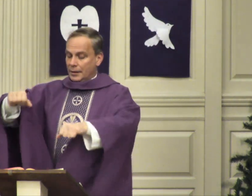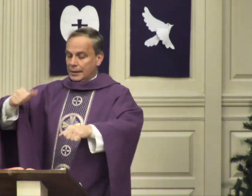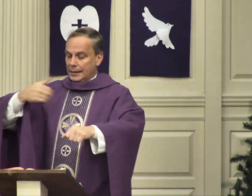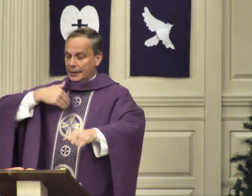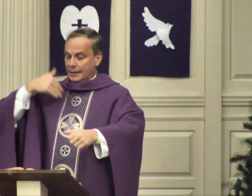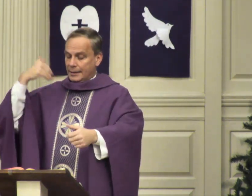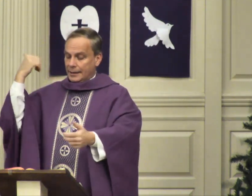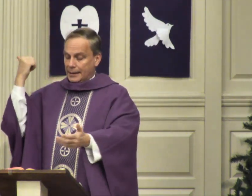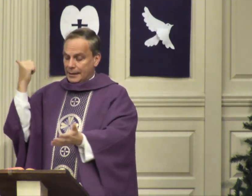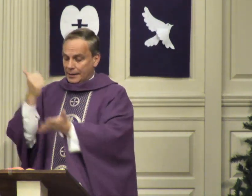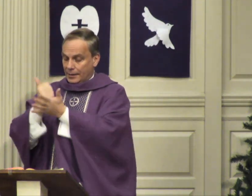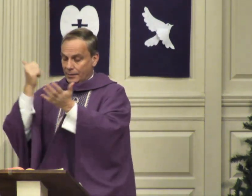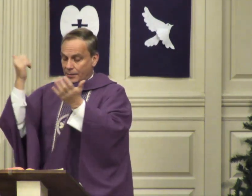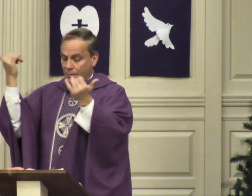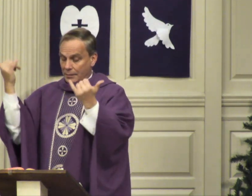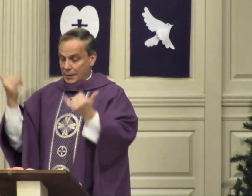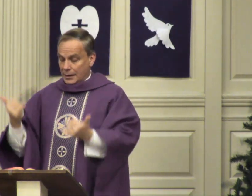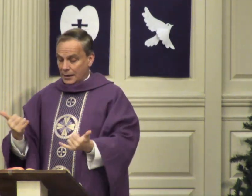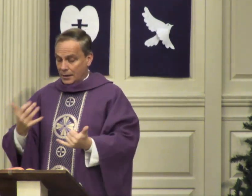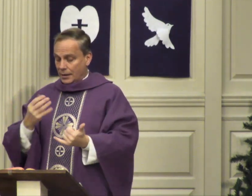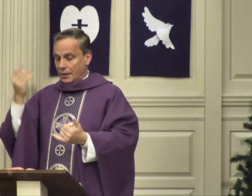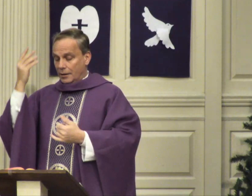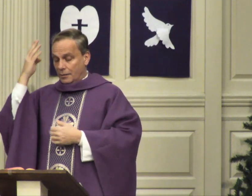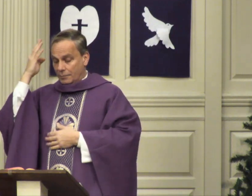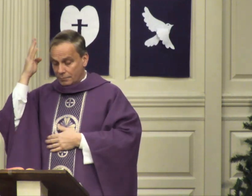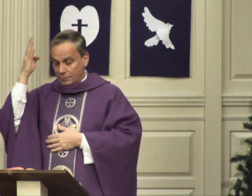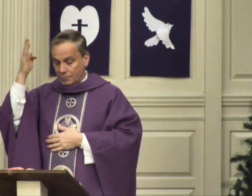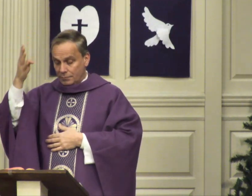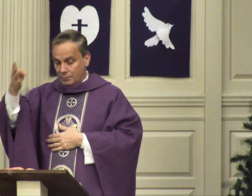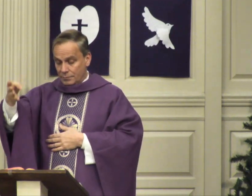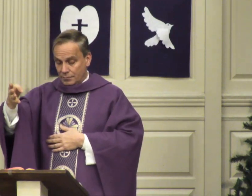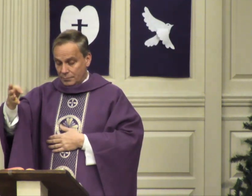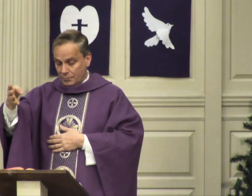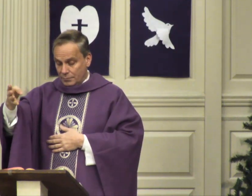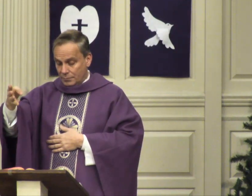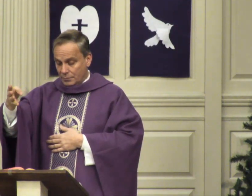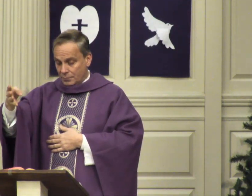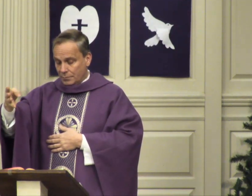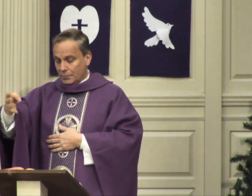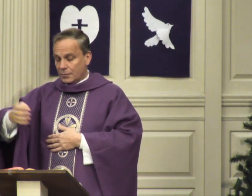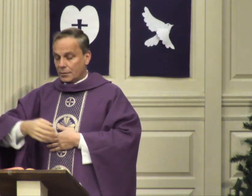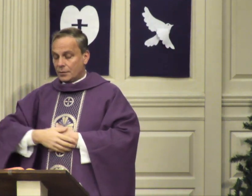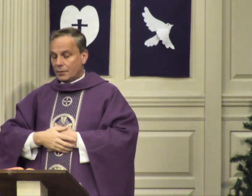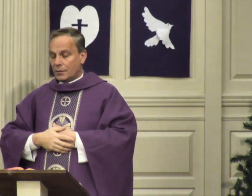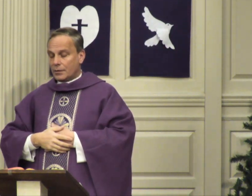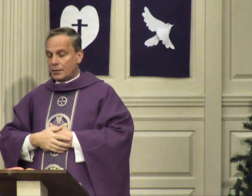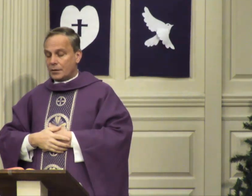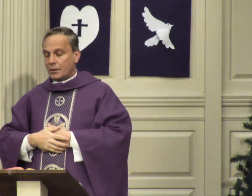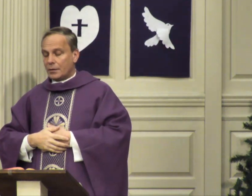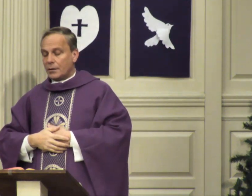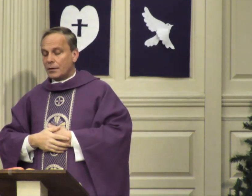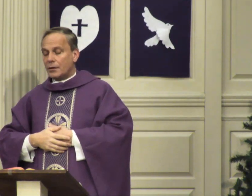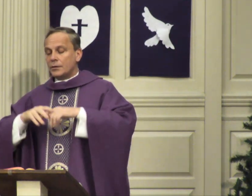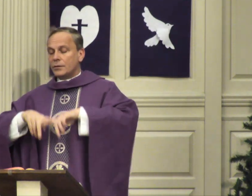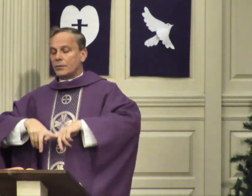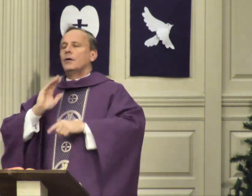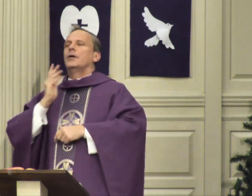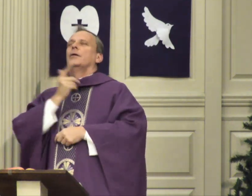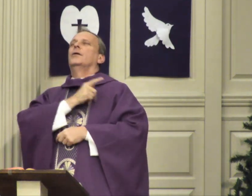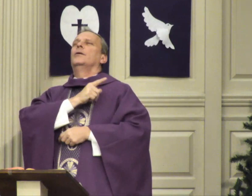begotten Son, may receive your help both now and in the life to come.